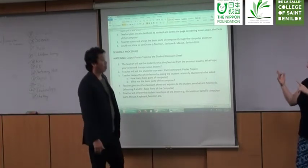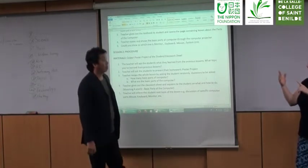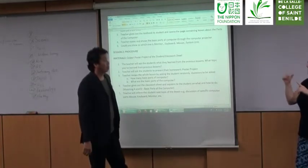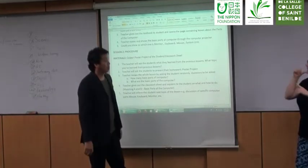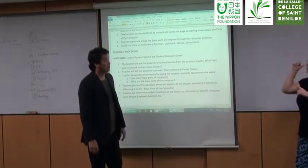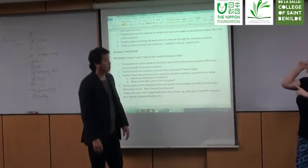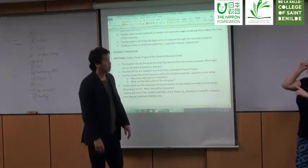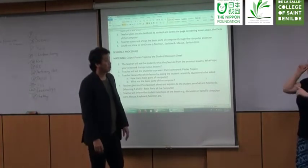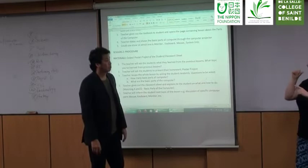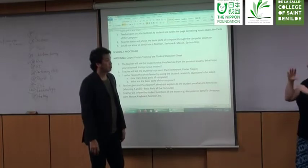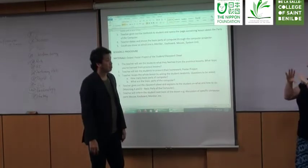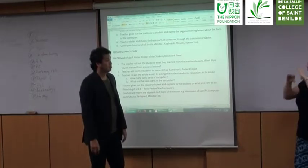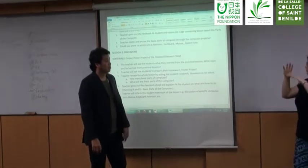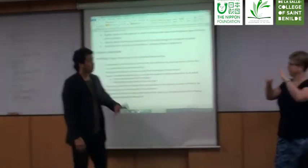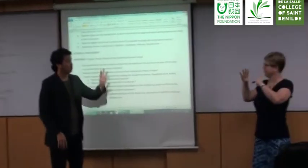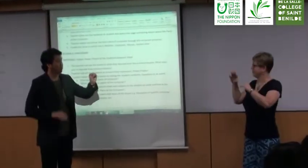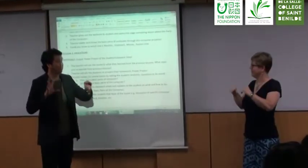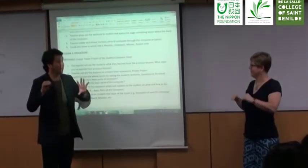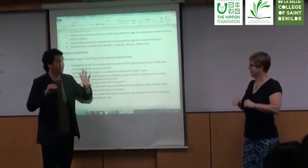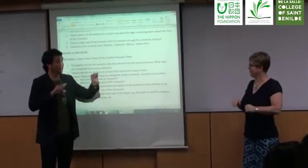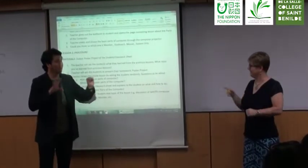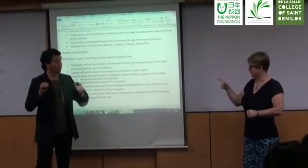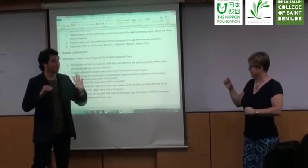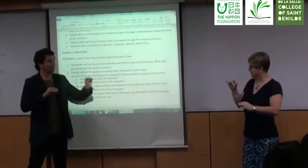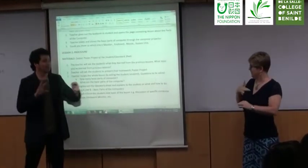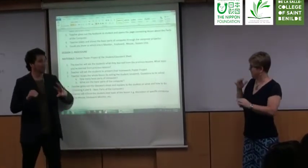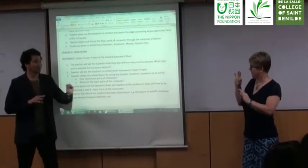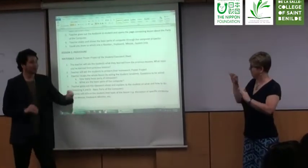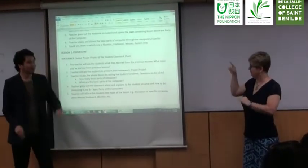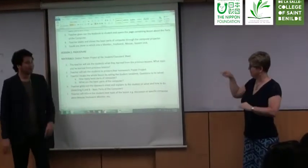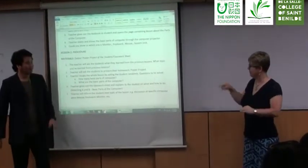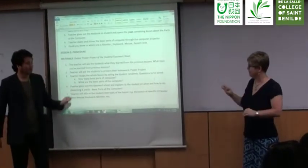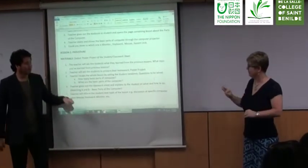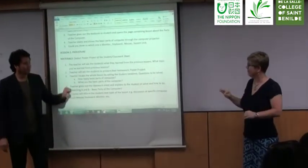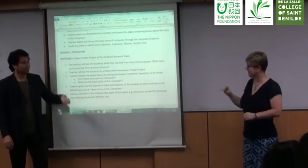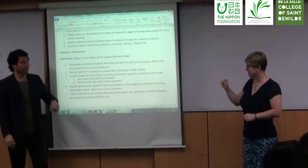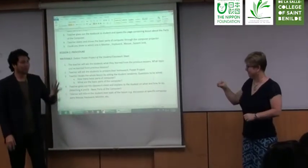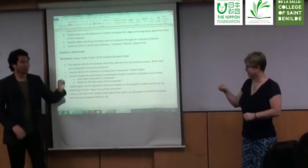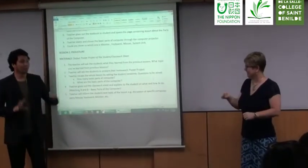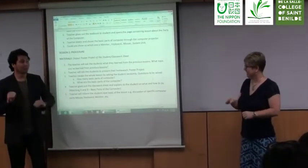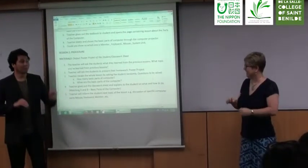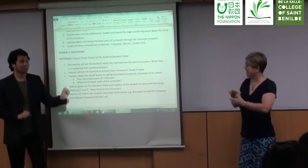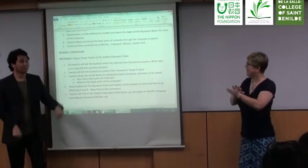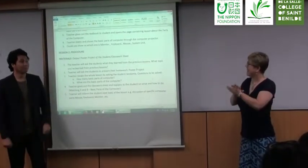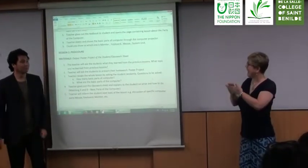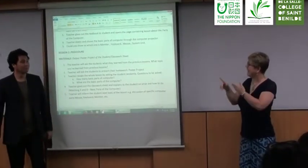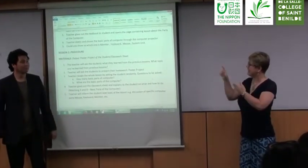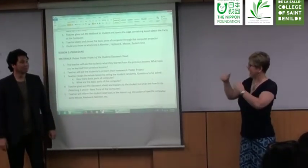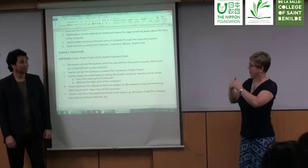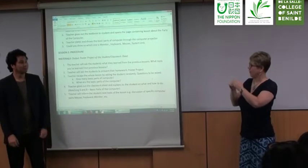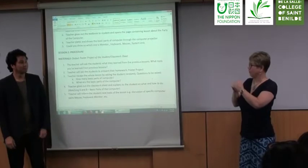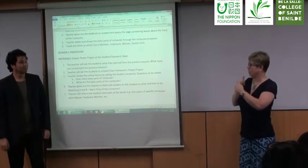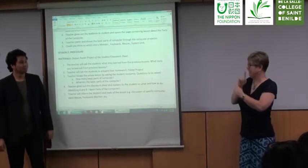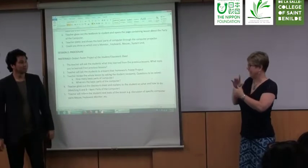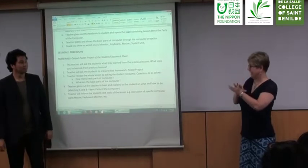Language plan and let's pay the ratio. 50-50.